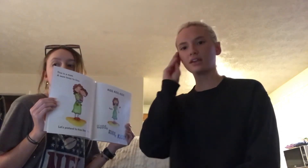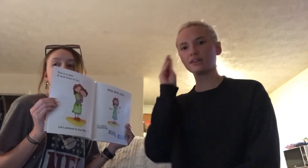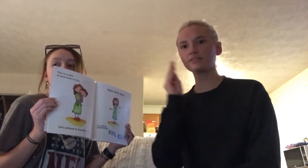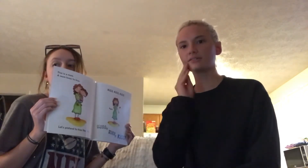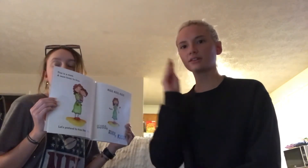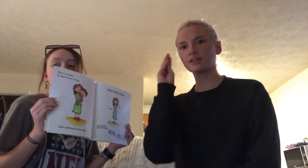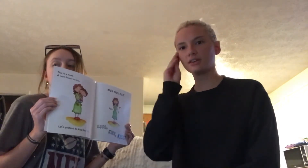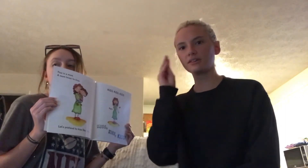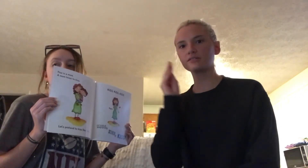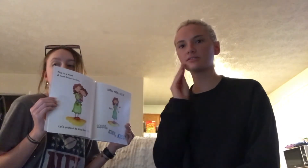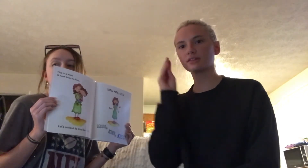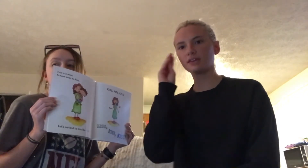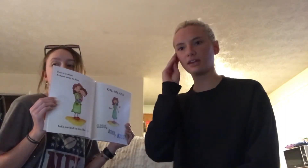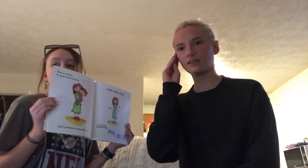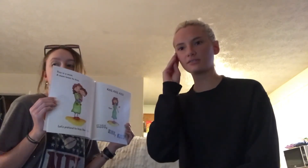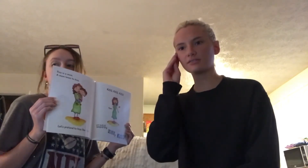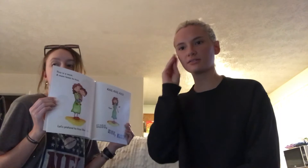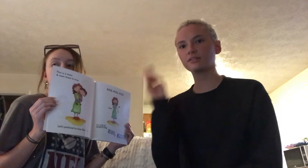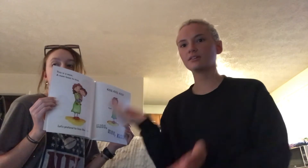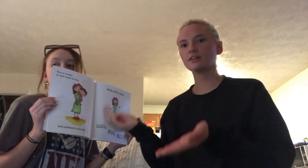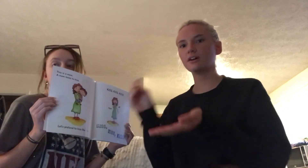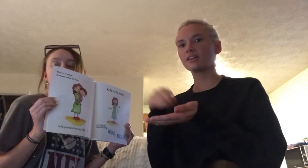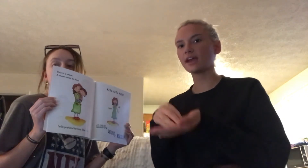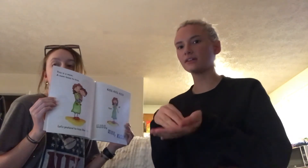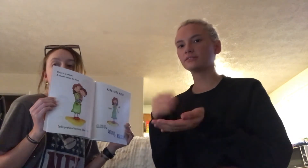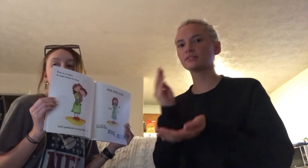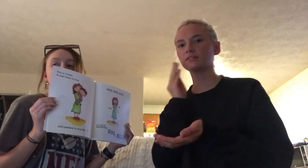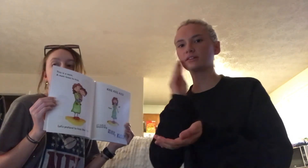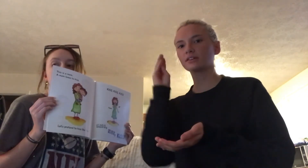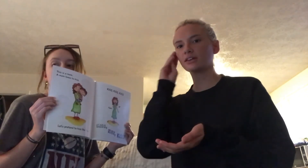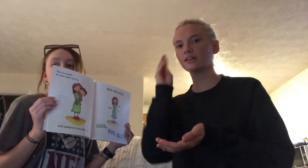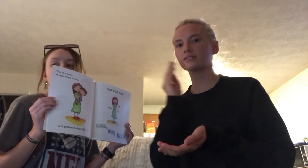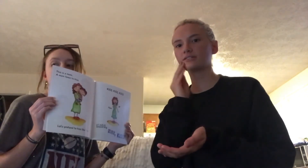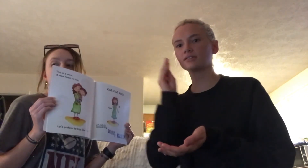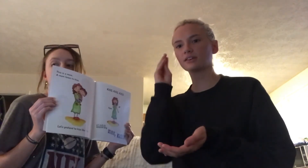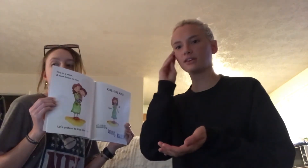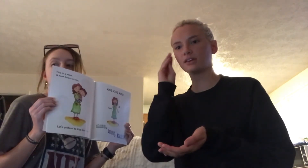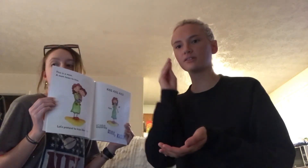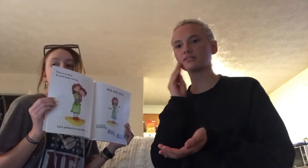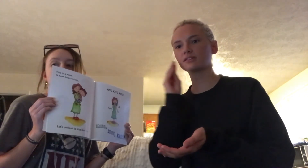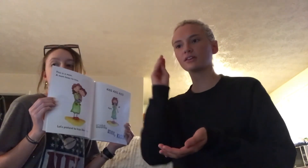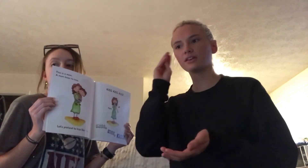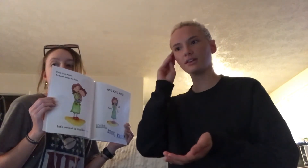Kiss, kiss, kiss. Again. Kiss, kiss, kiss.